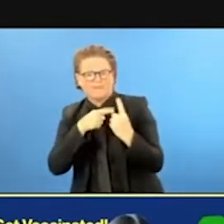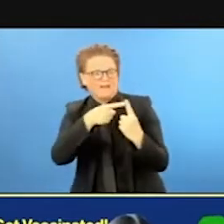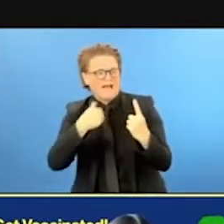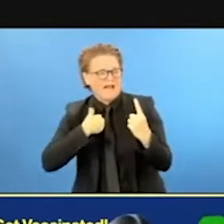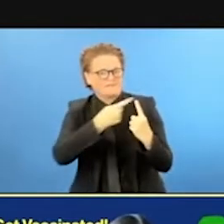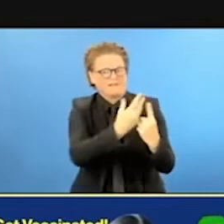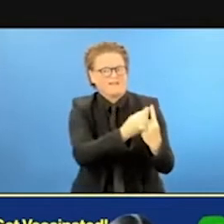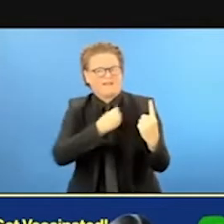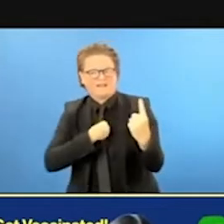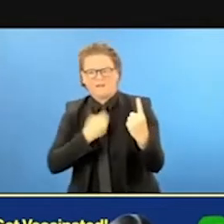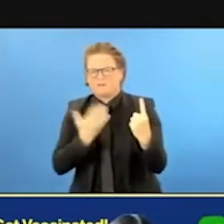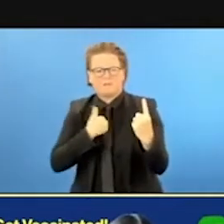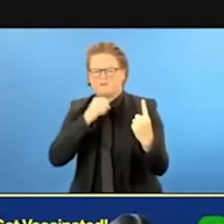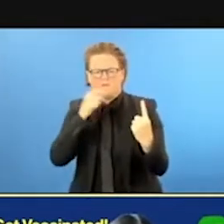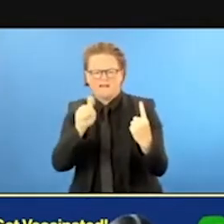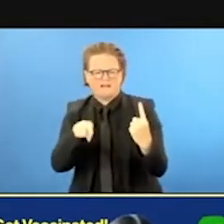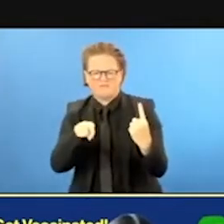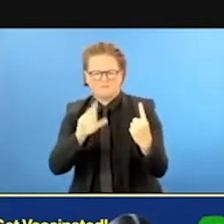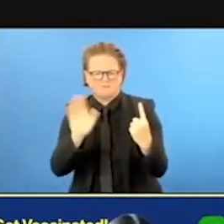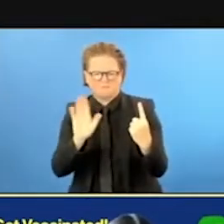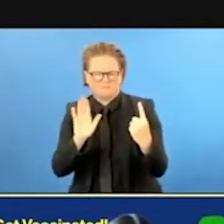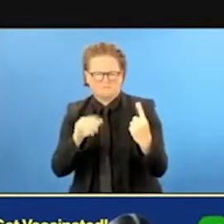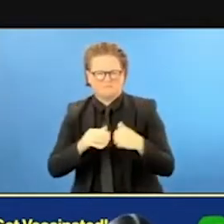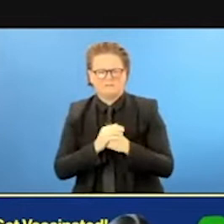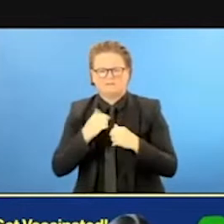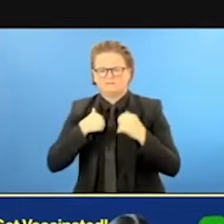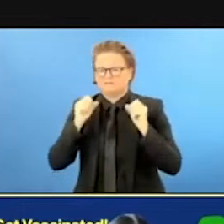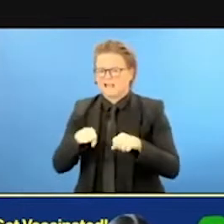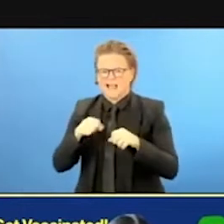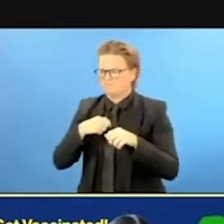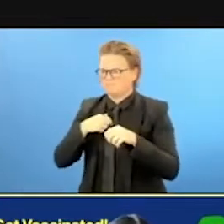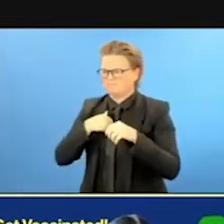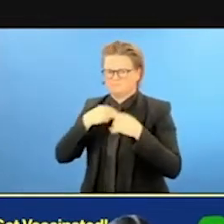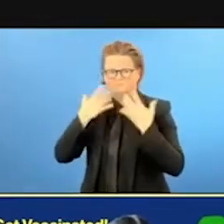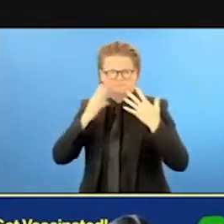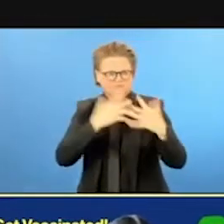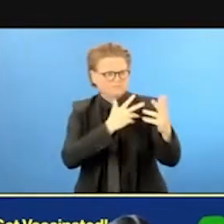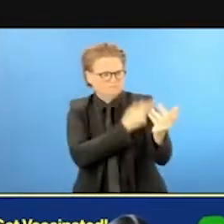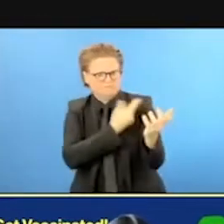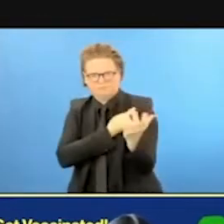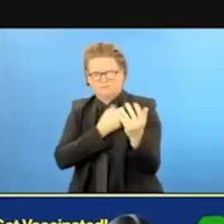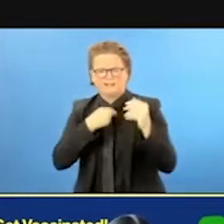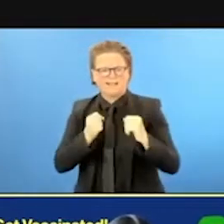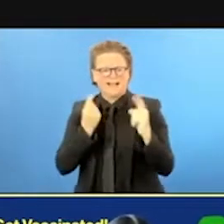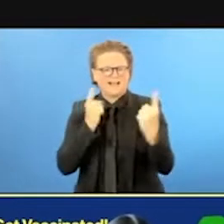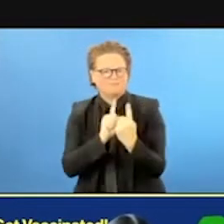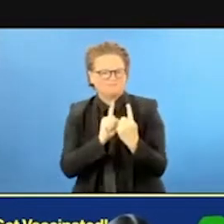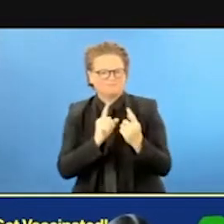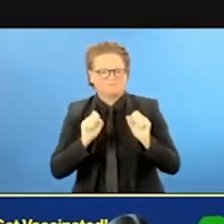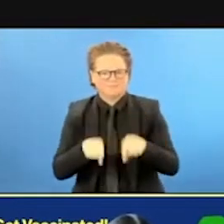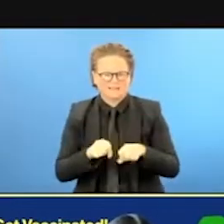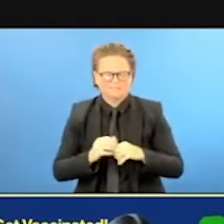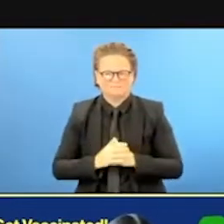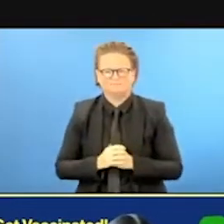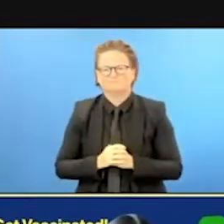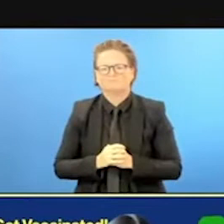large percentage of the population that is not fully vaccinated, while in public, whether you're vaccinated or not,